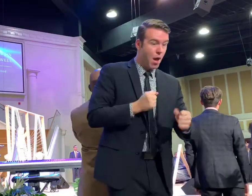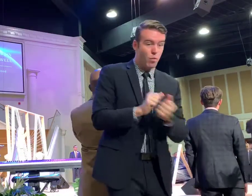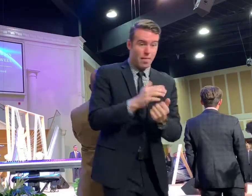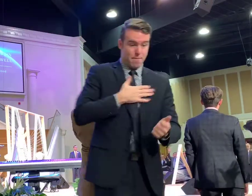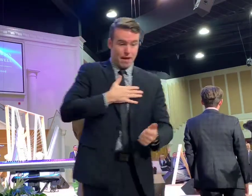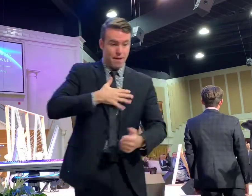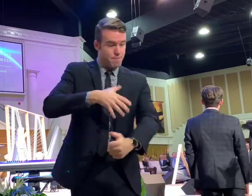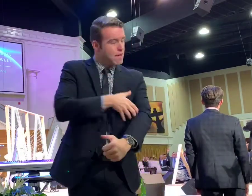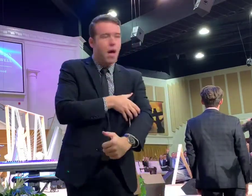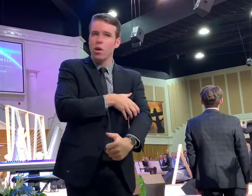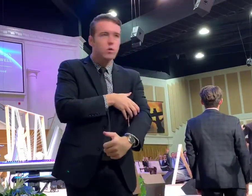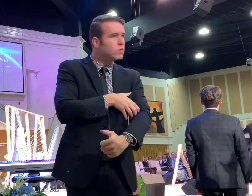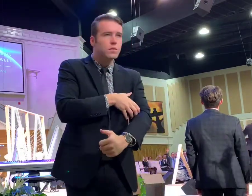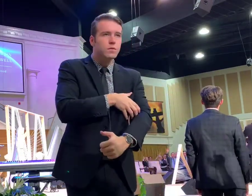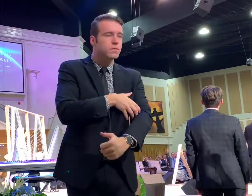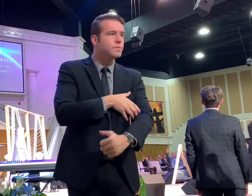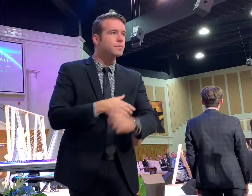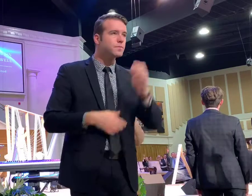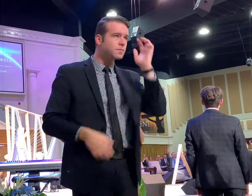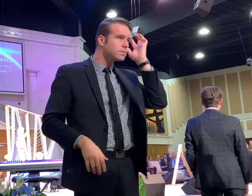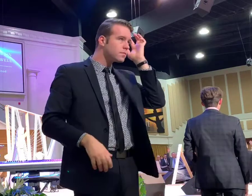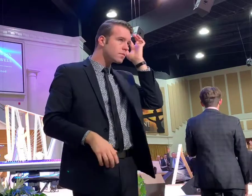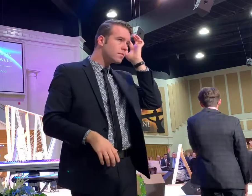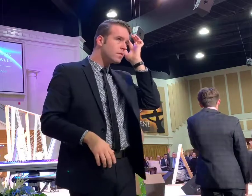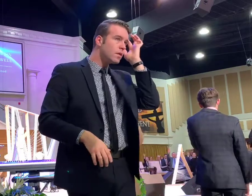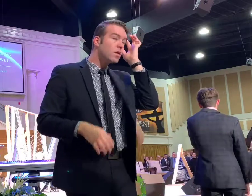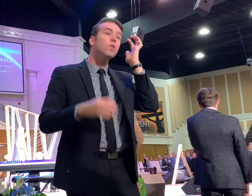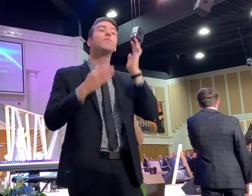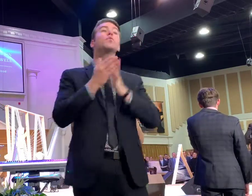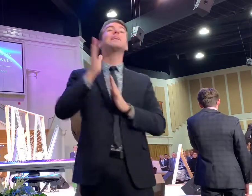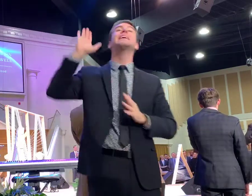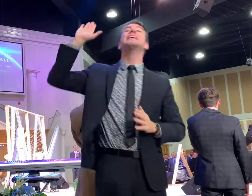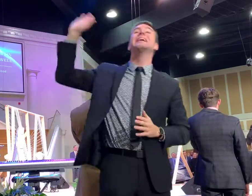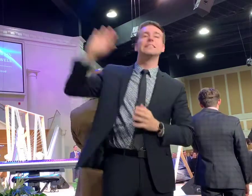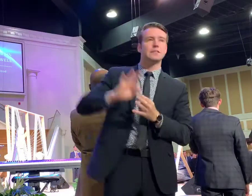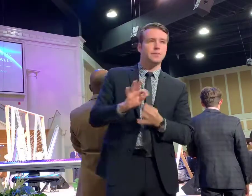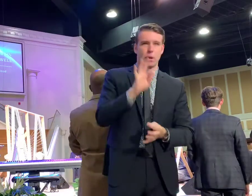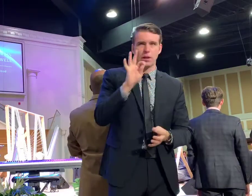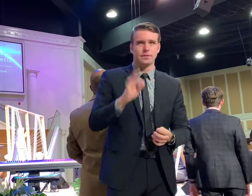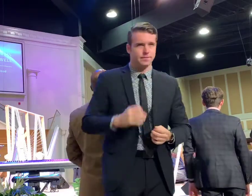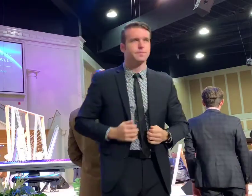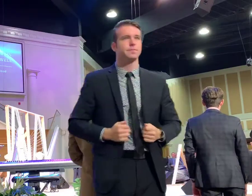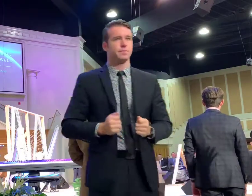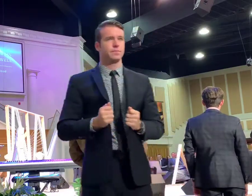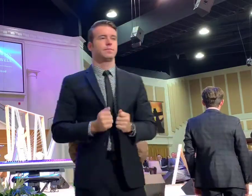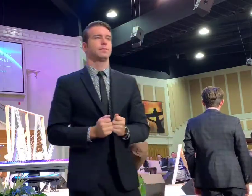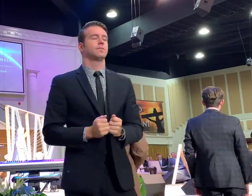power, but it was by His Spirit.